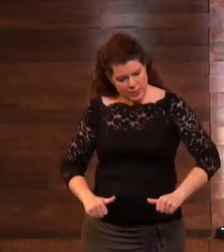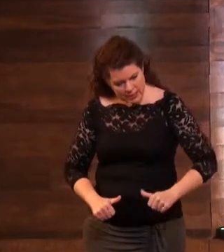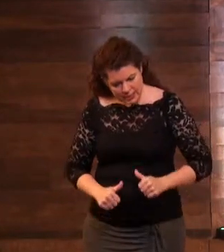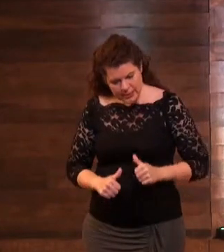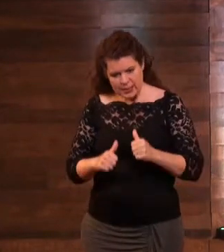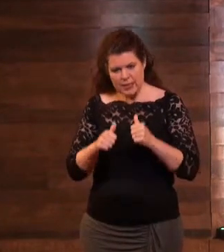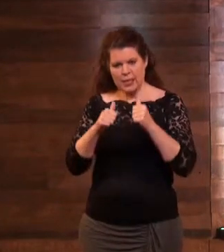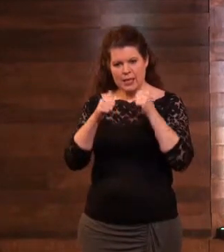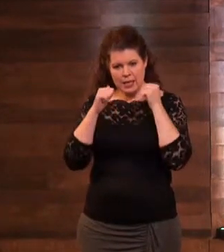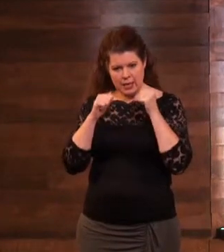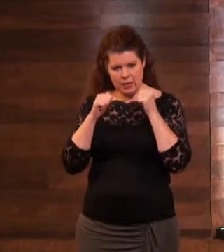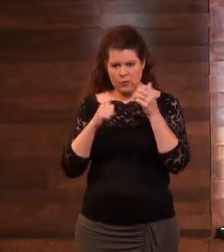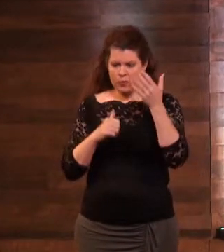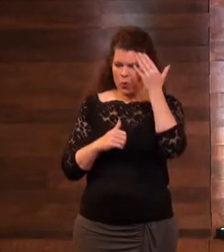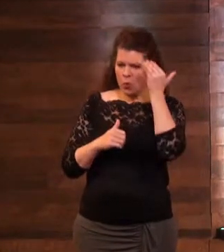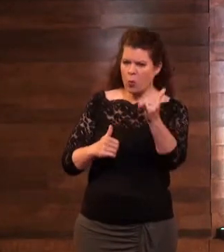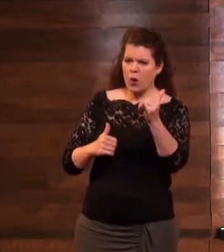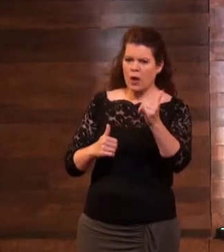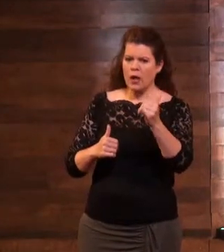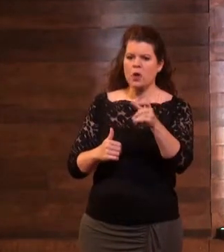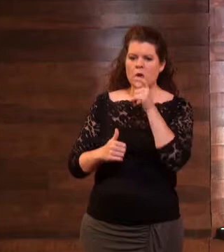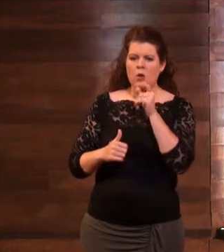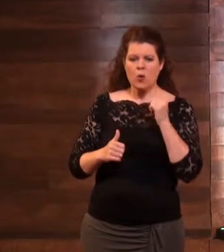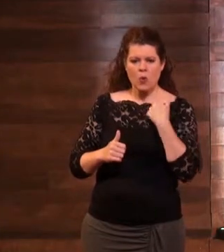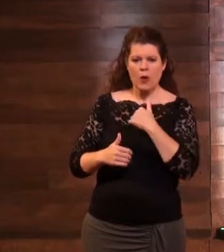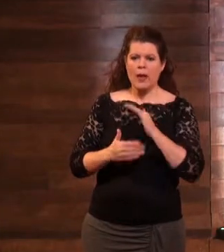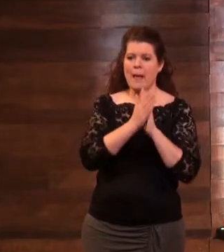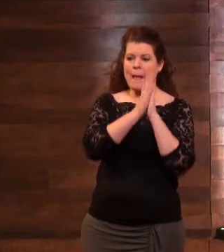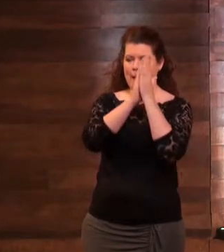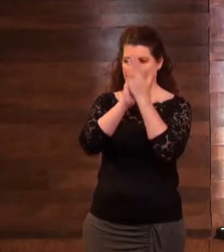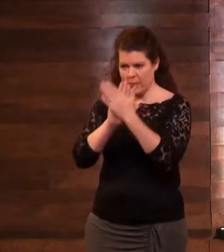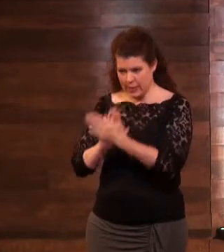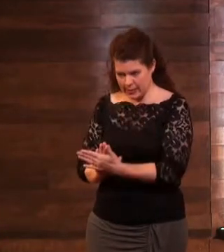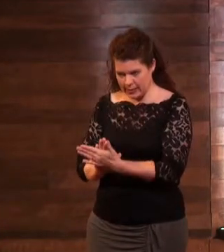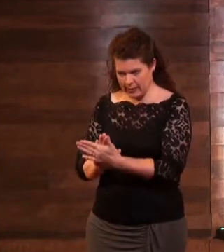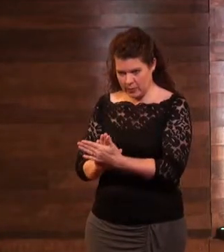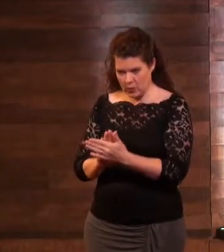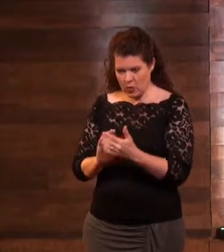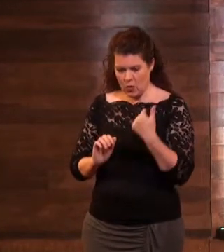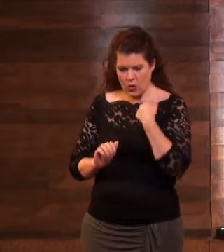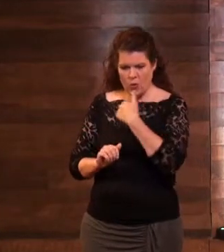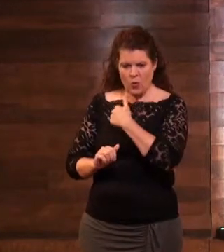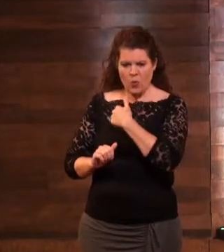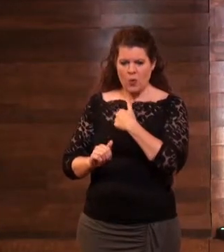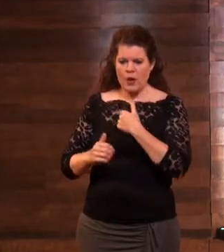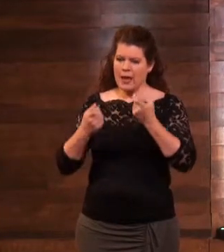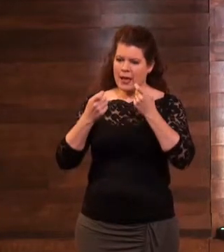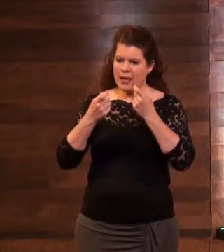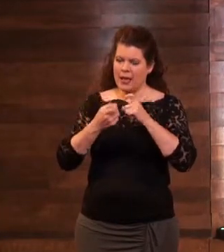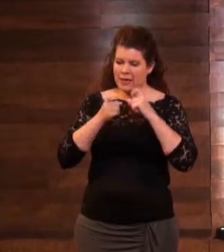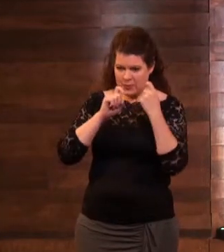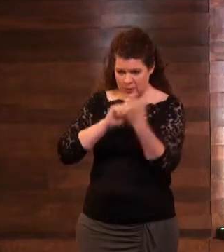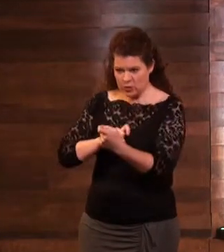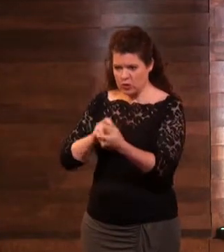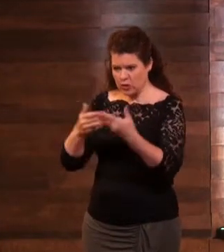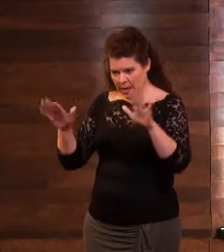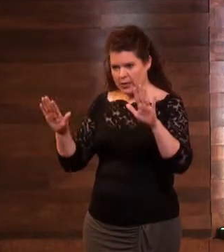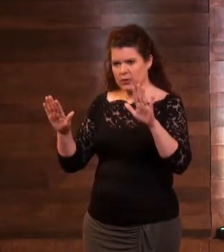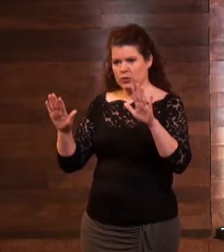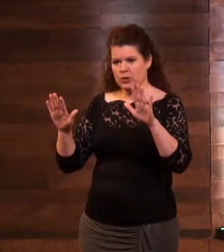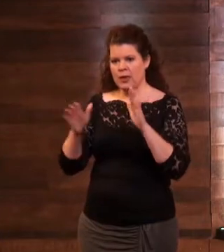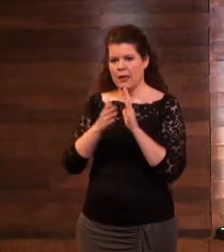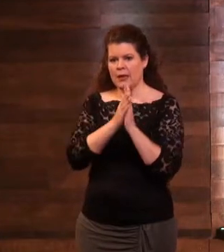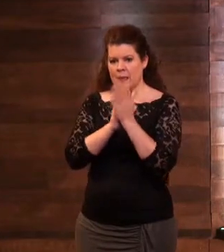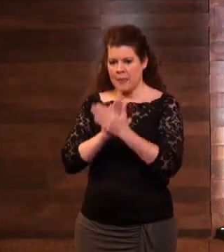who we have become, because of who we have been changed into. And just in case all that wasn't clear enough, the rest of the chapter